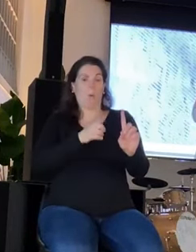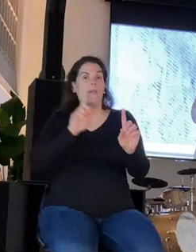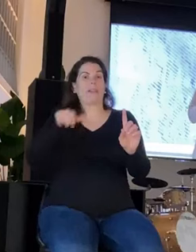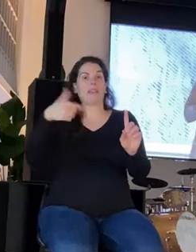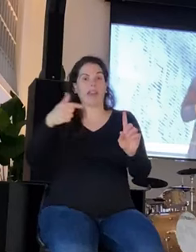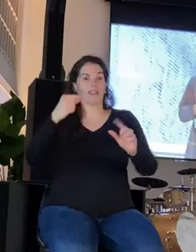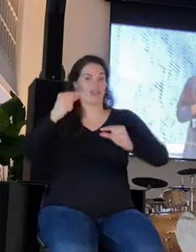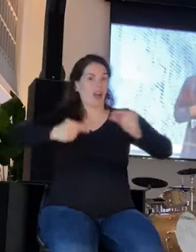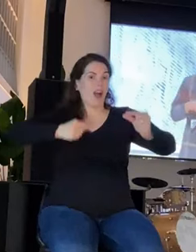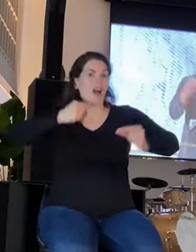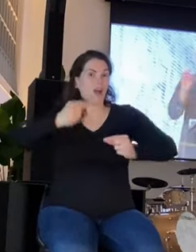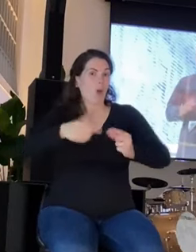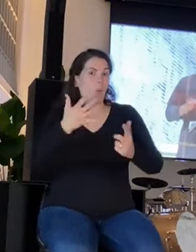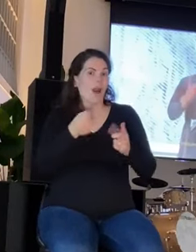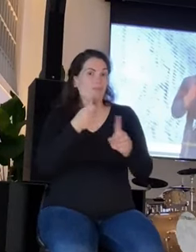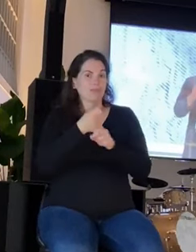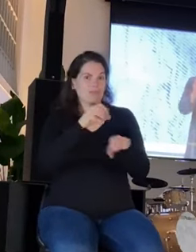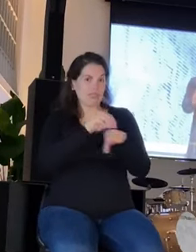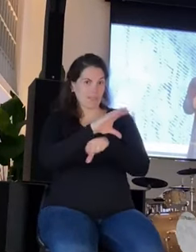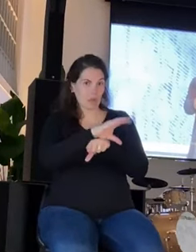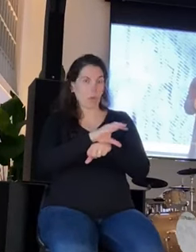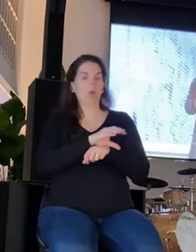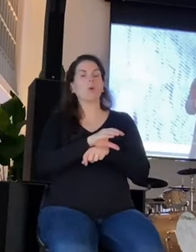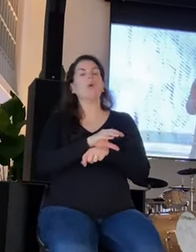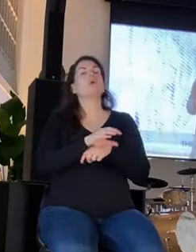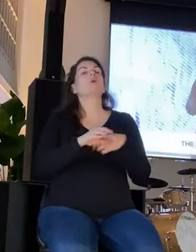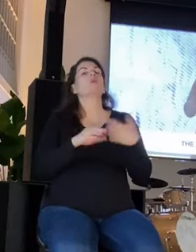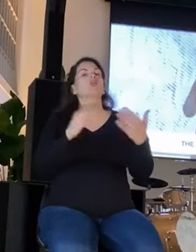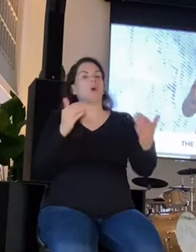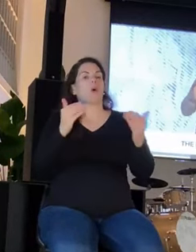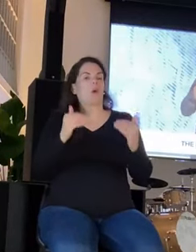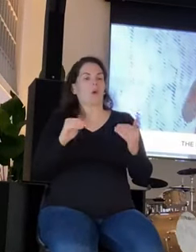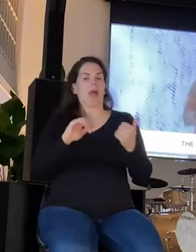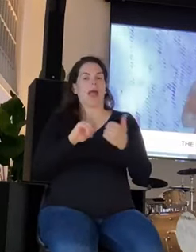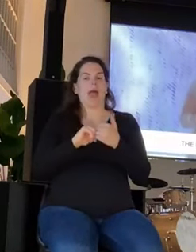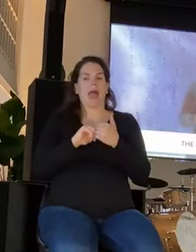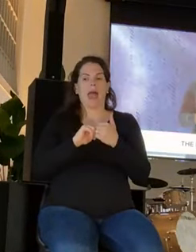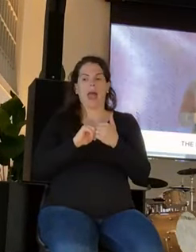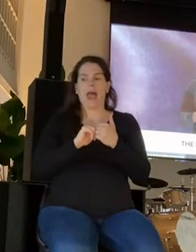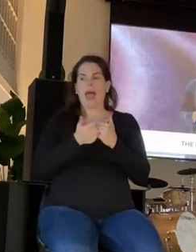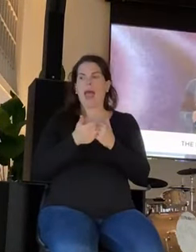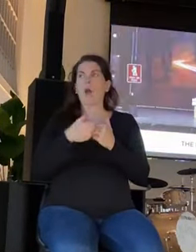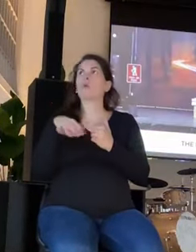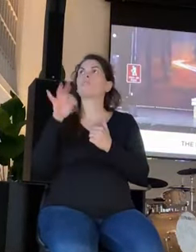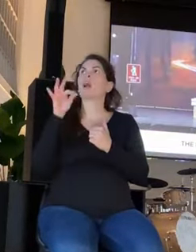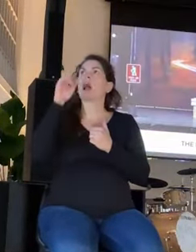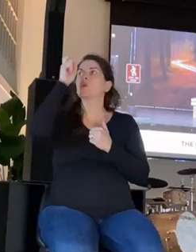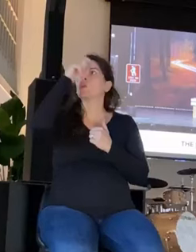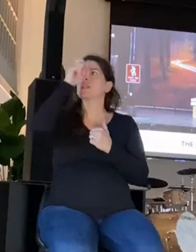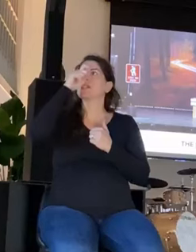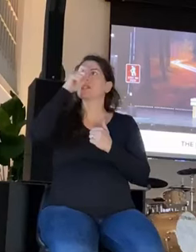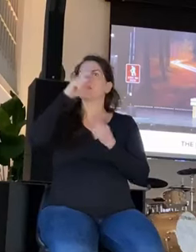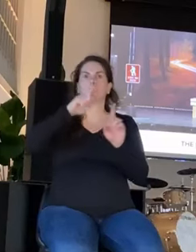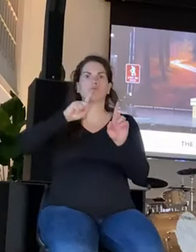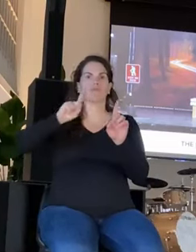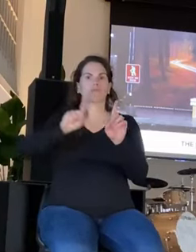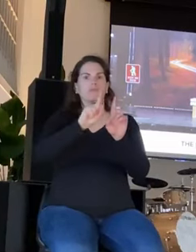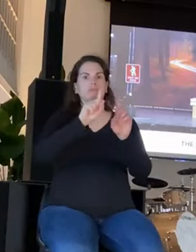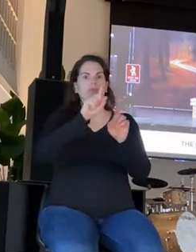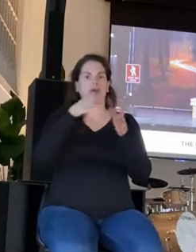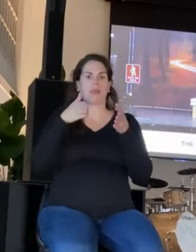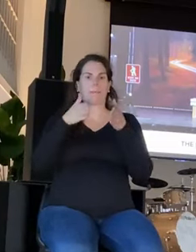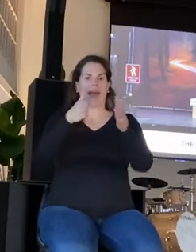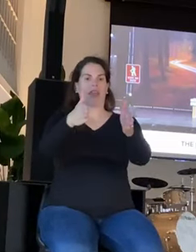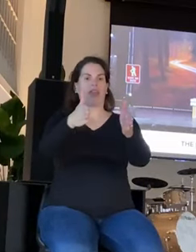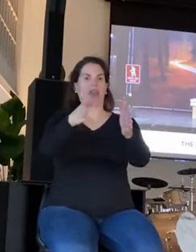see in this passage is actually the path of wisdom. There is a path of wisdom.